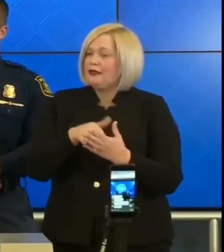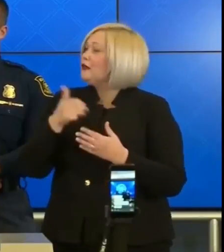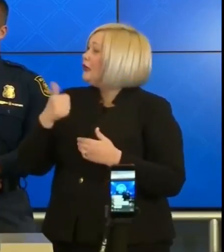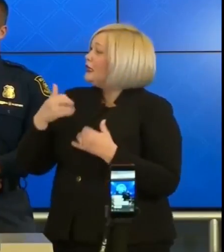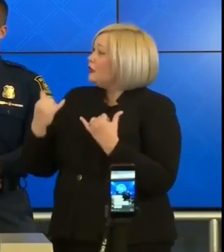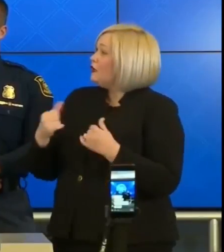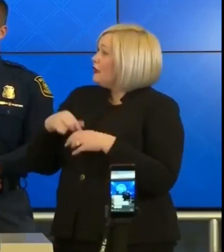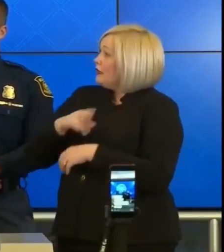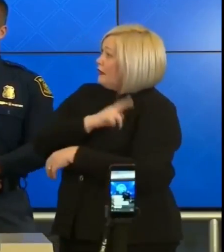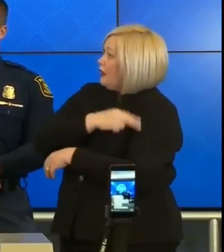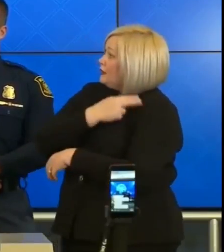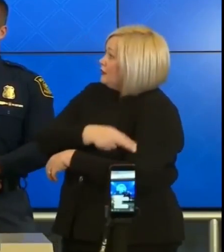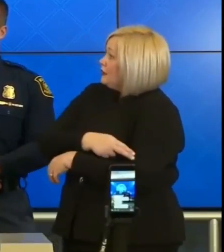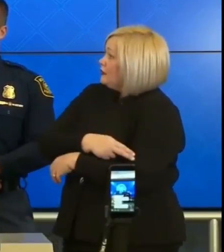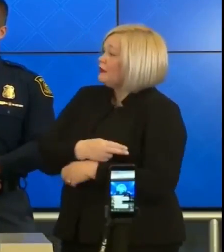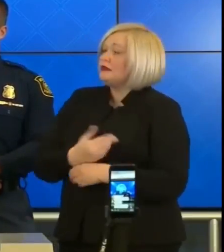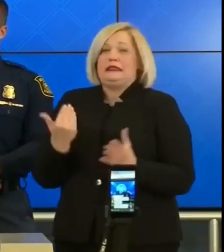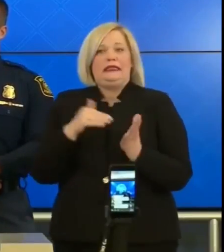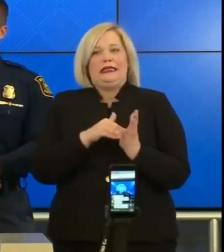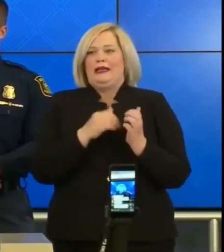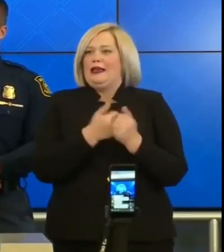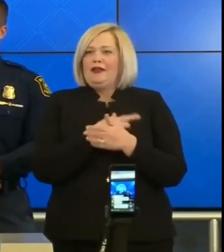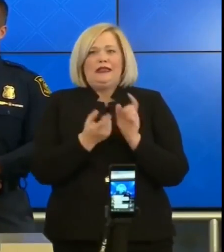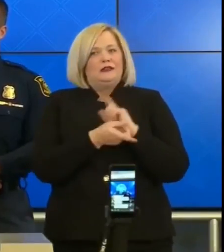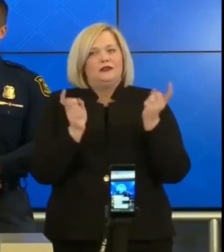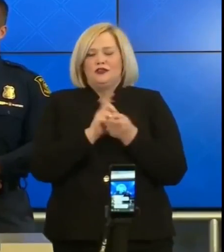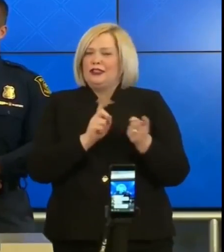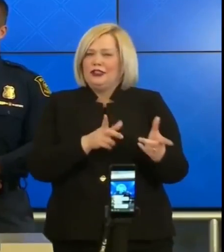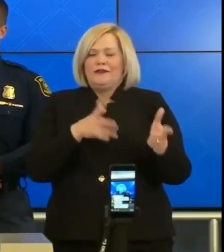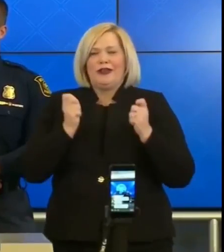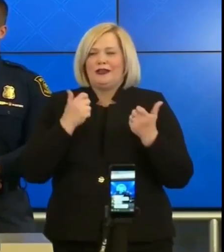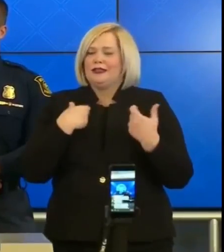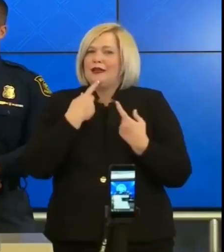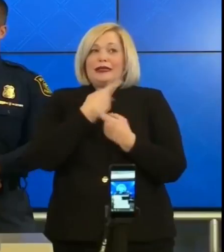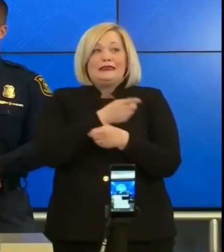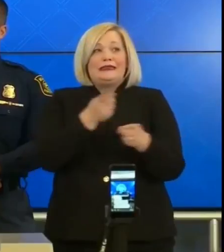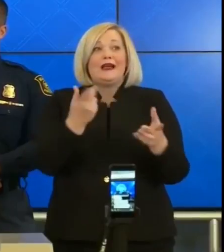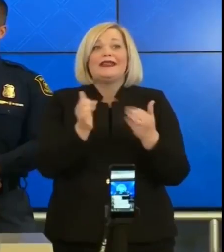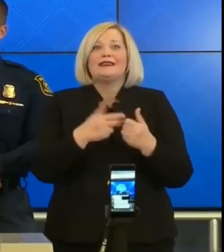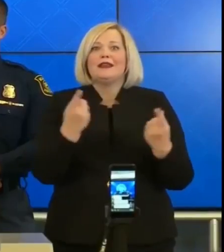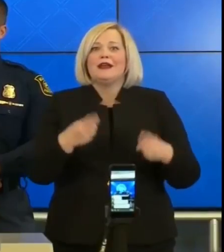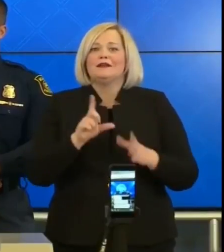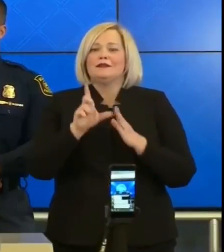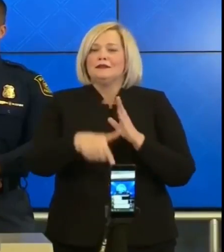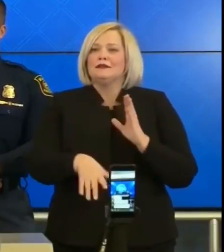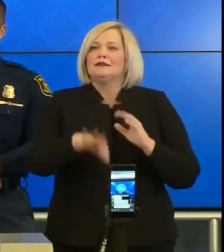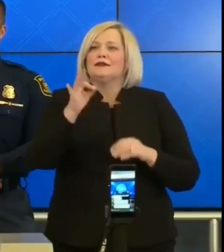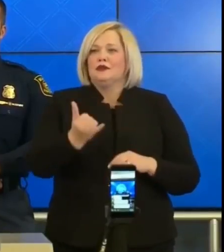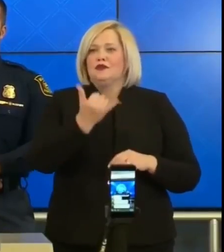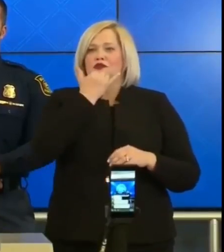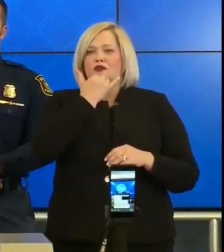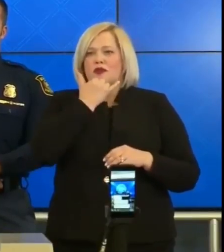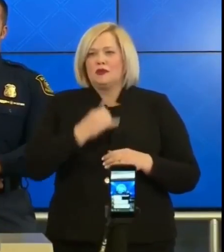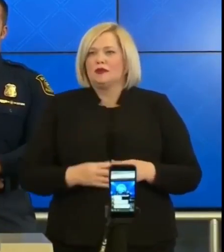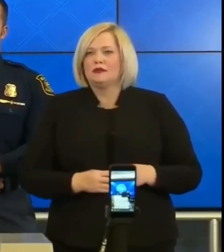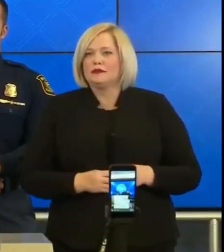hospital? Again, it's moving very, very quickly, and so I don't want to give inaccurate information.